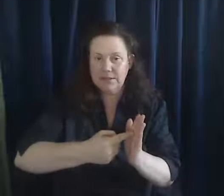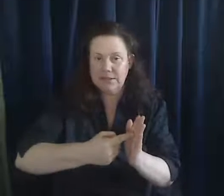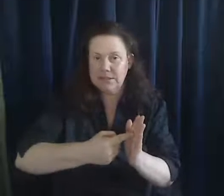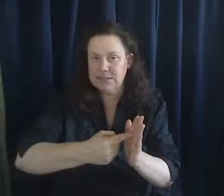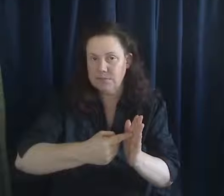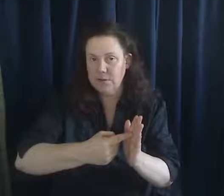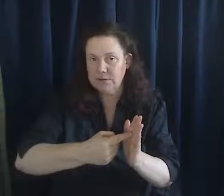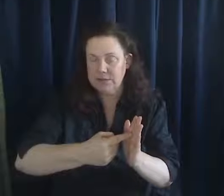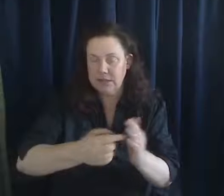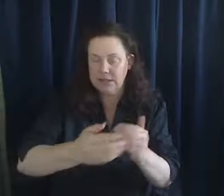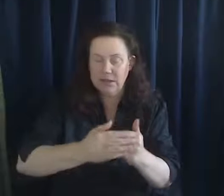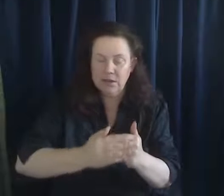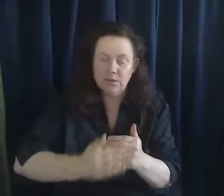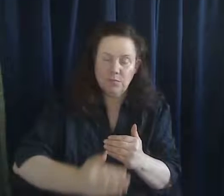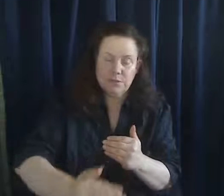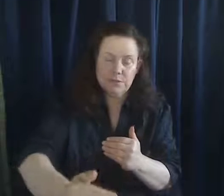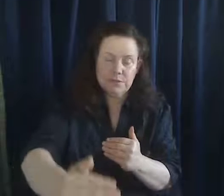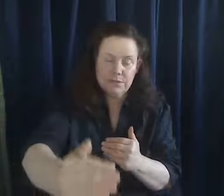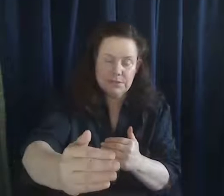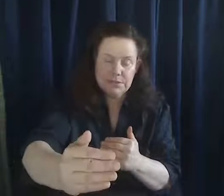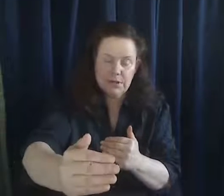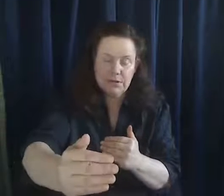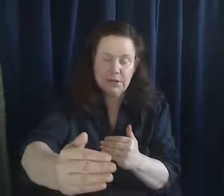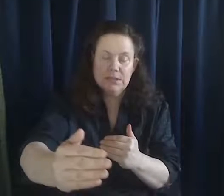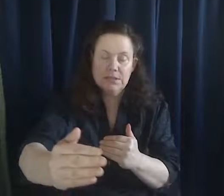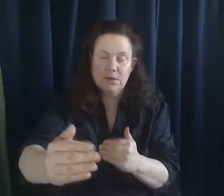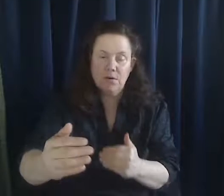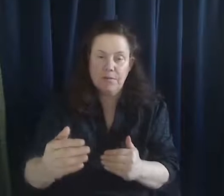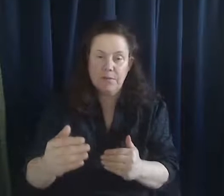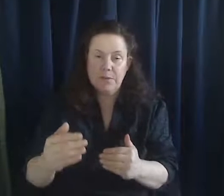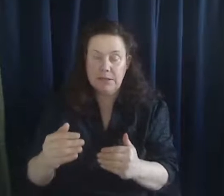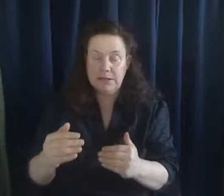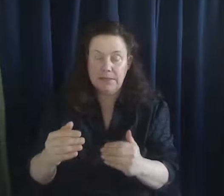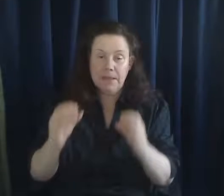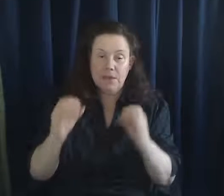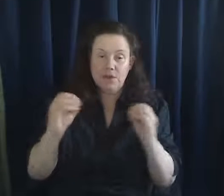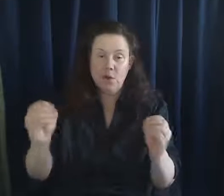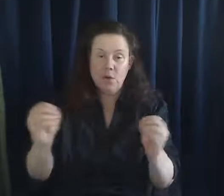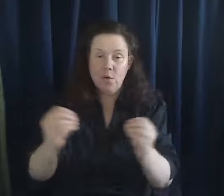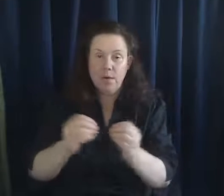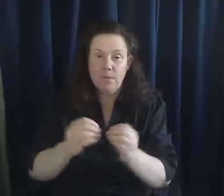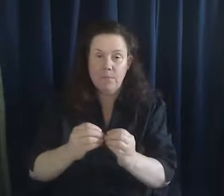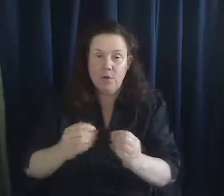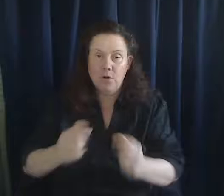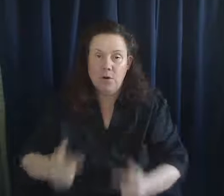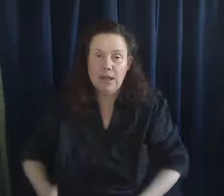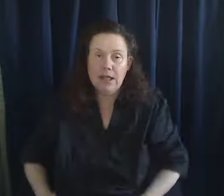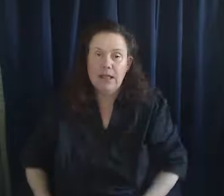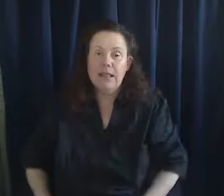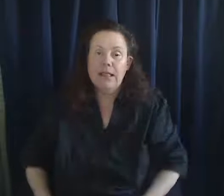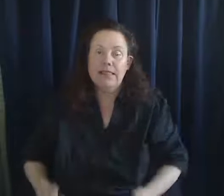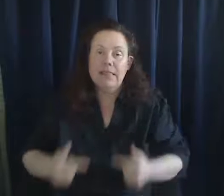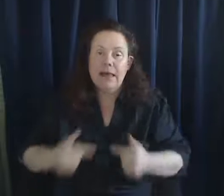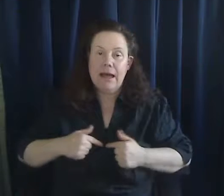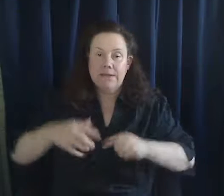that's a smaller sign. Wars would never start. So, from the beginning, no more